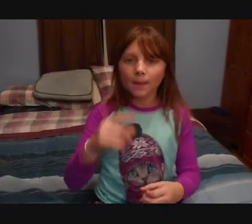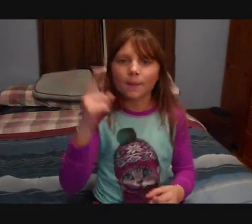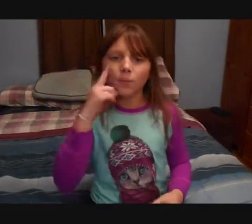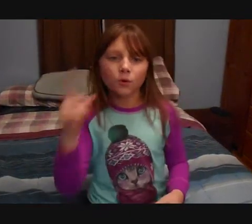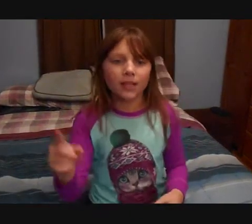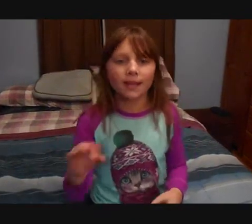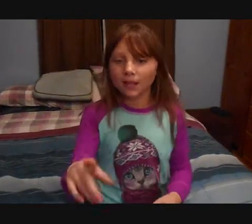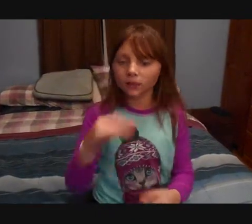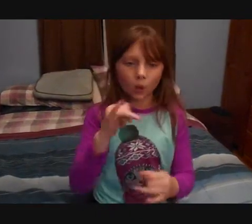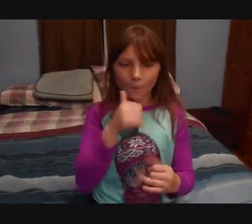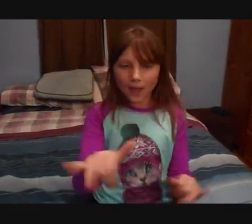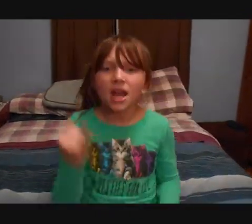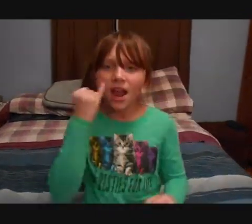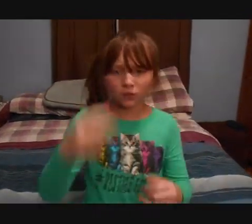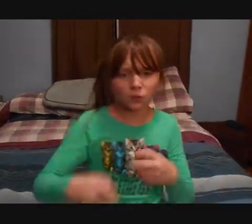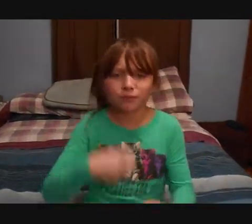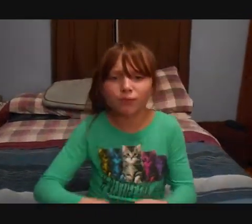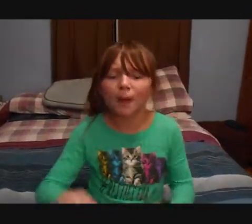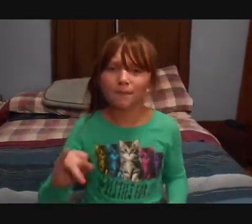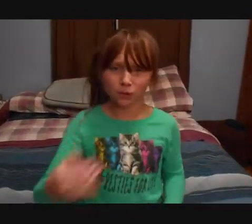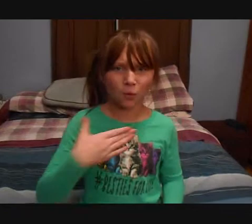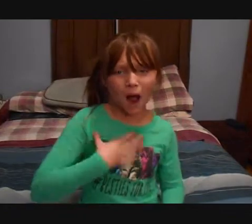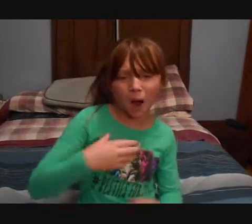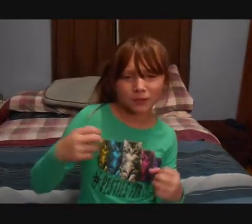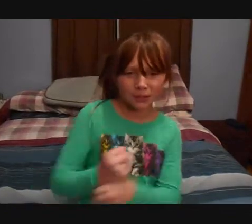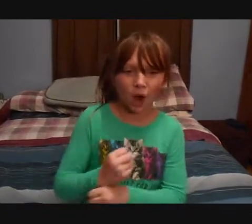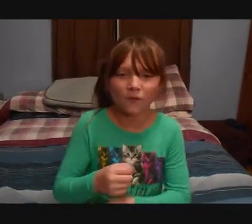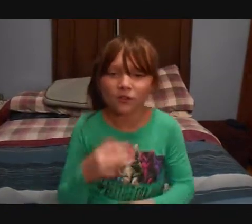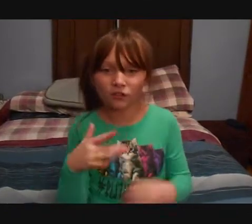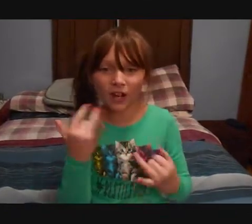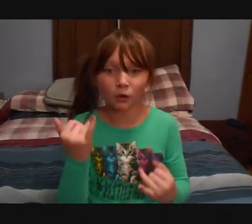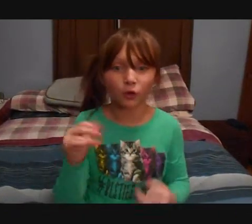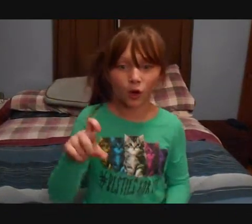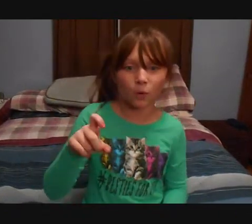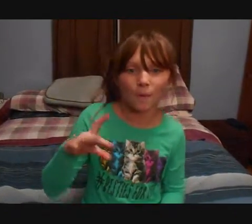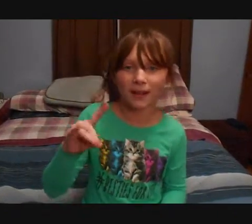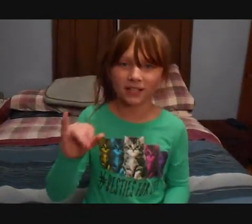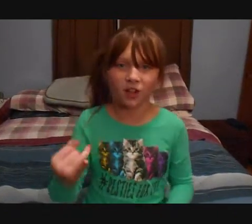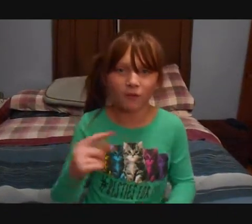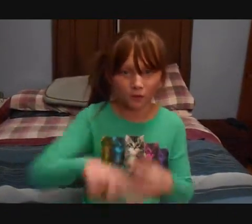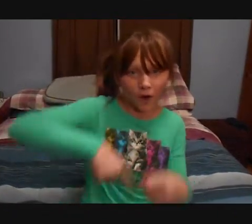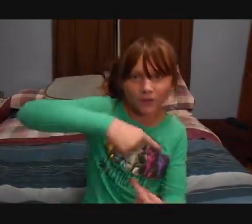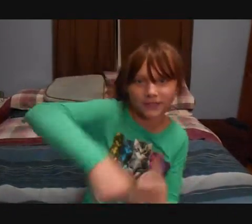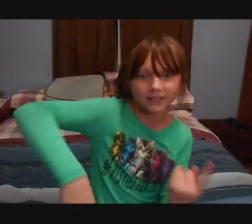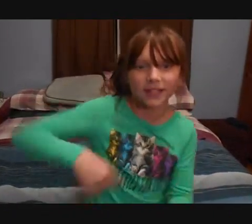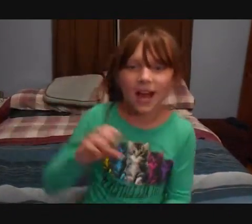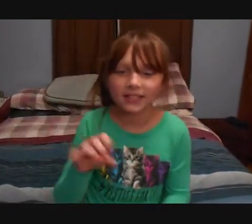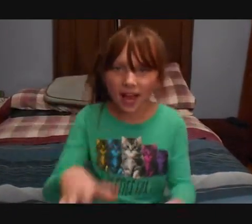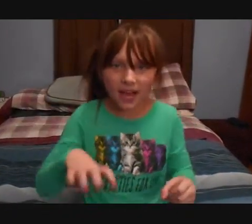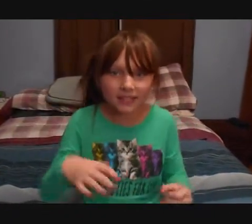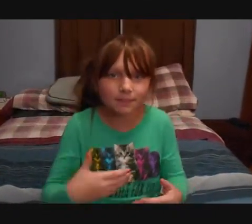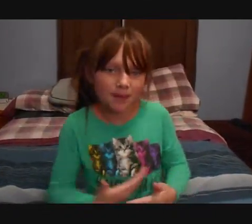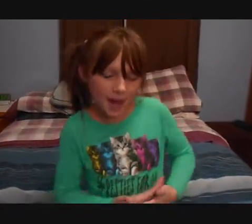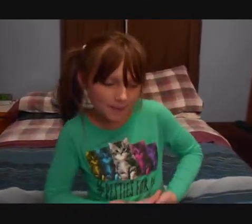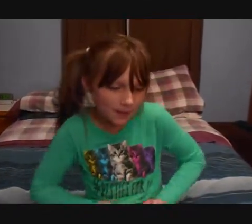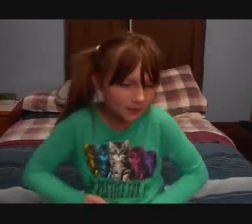hit bullseye, the kid don't play If there was a problem, yo, I'll solve it, check out the hook while my DJ revolves it Ice, Ice, baby,